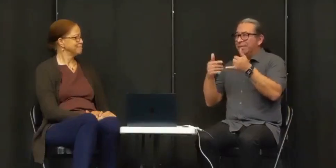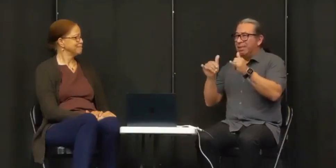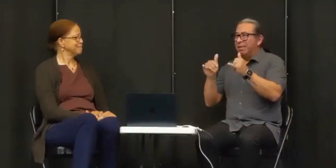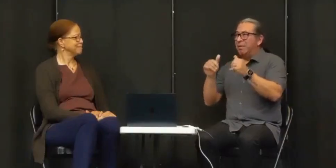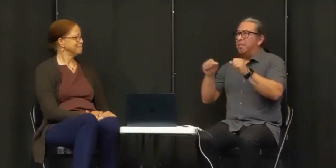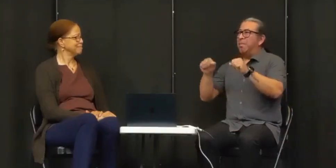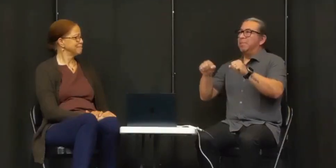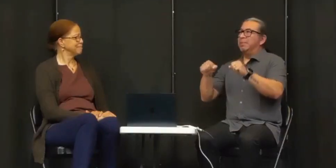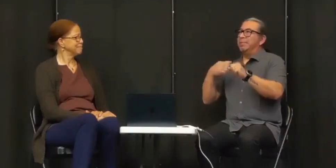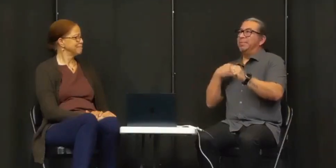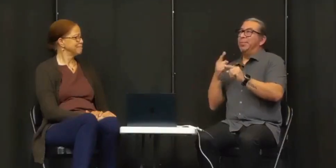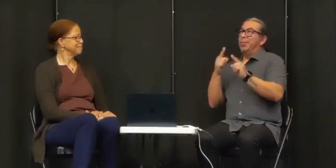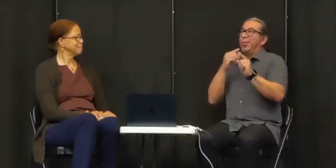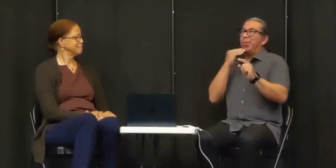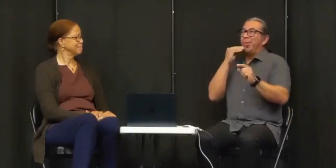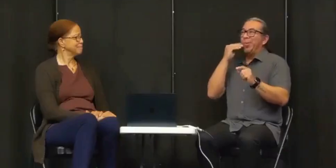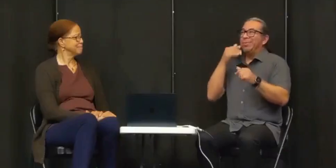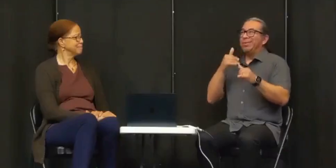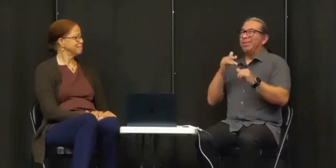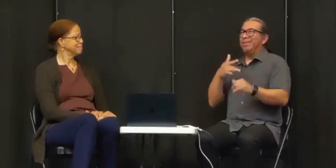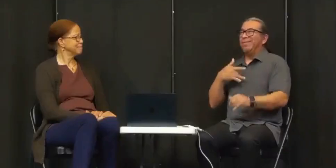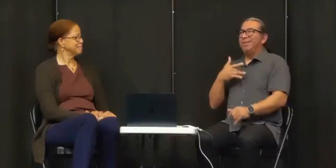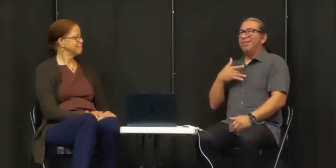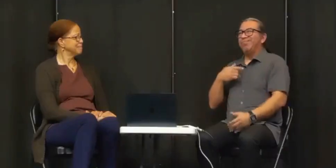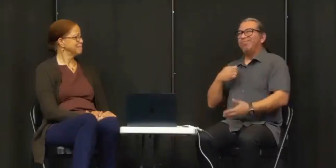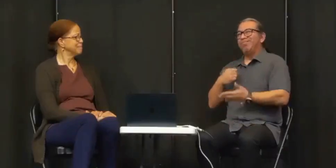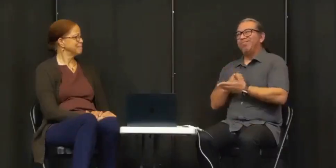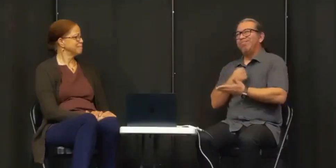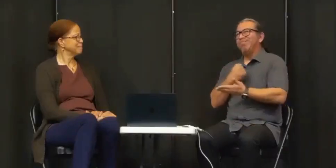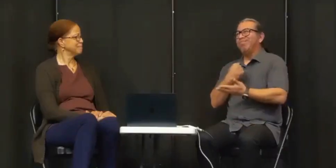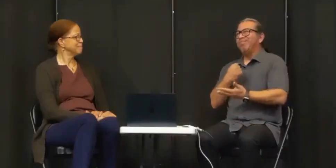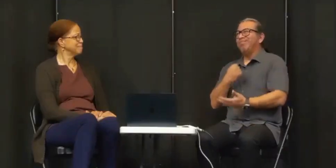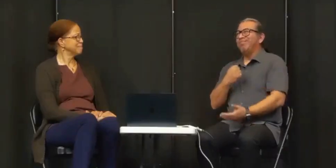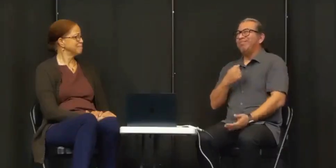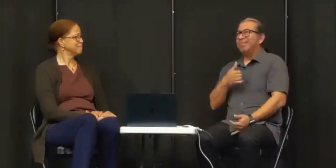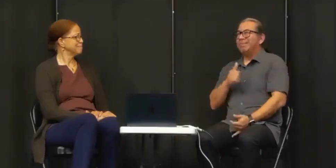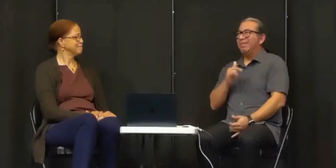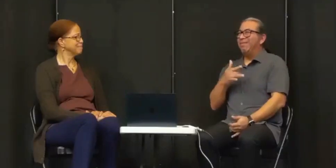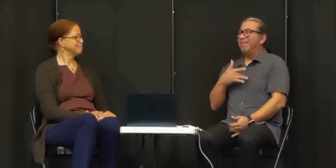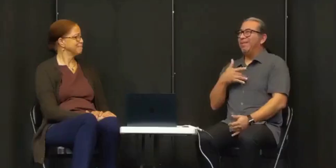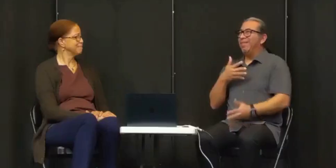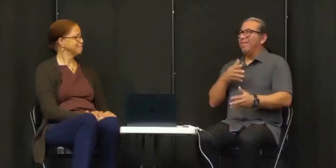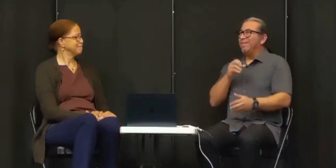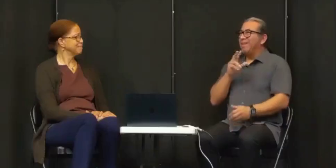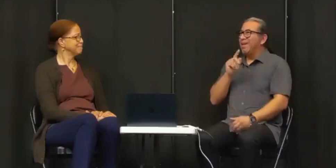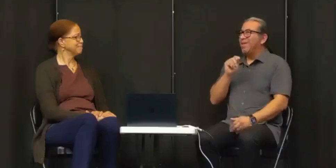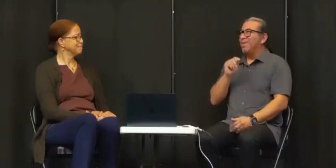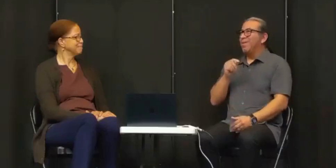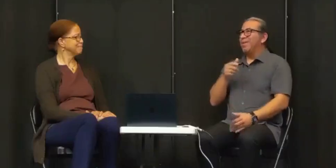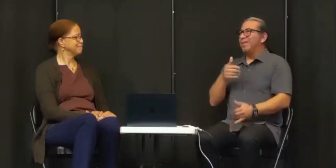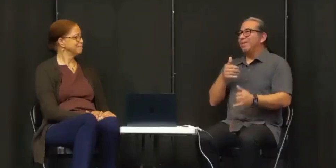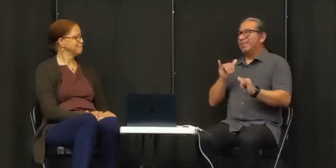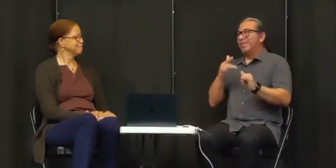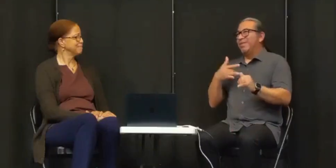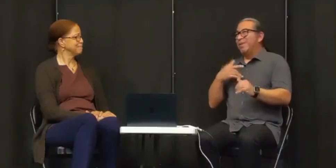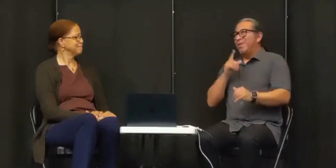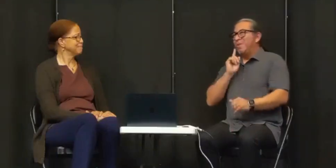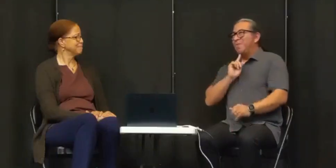You know, try different things. It's possible for me to go home and still feel, I feel left